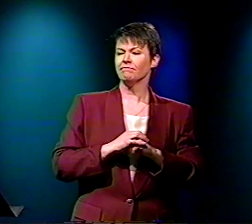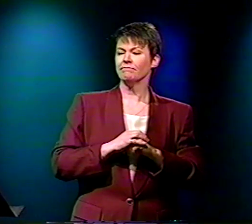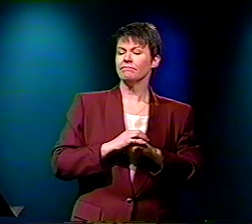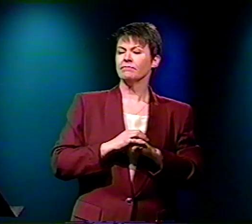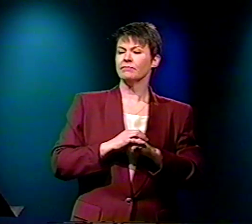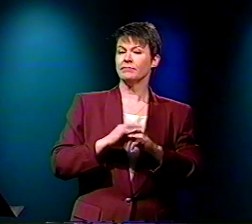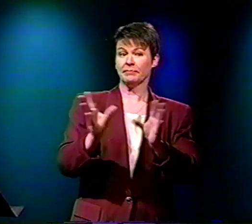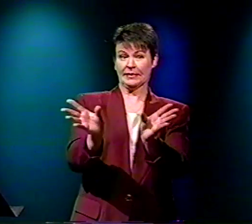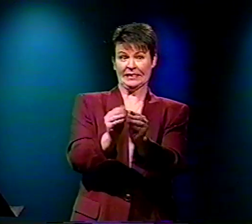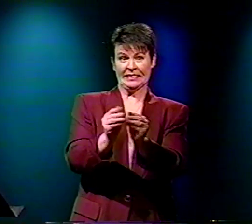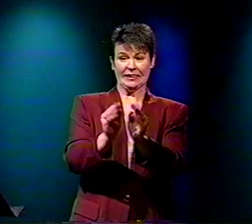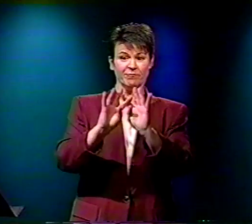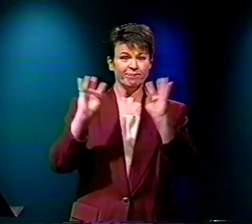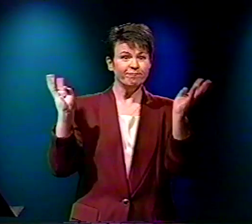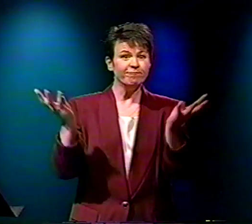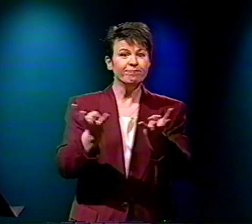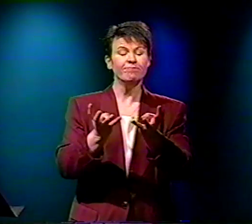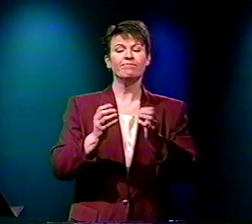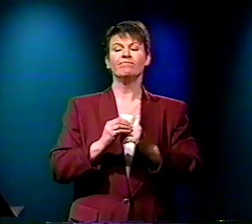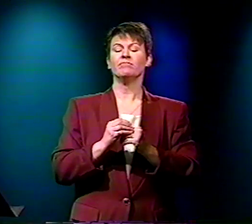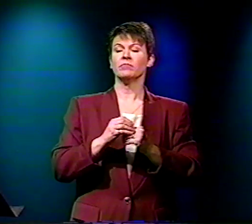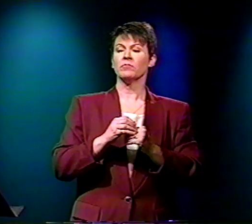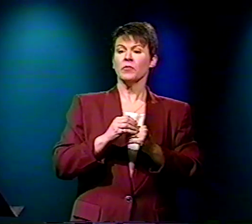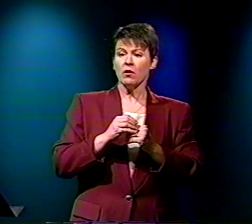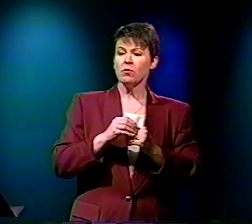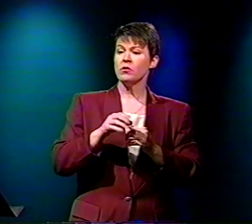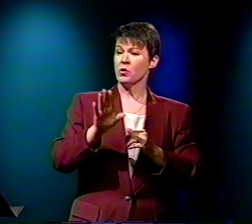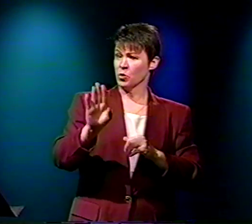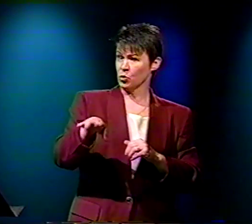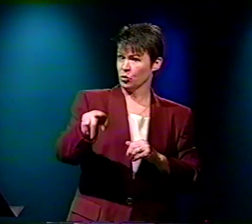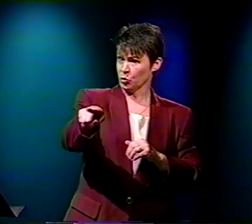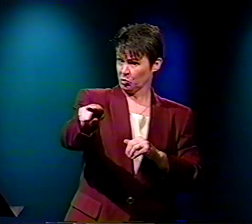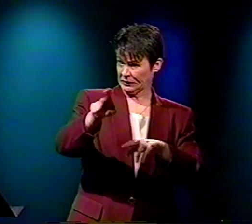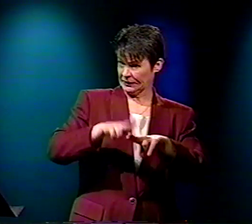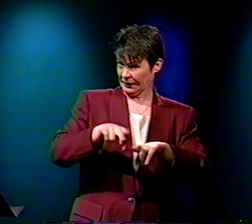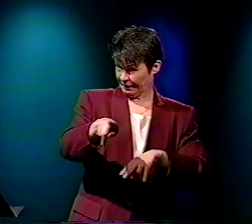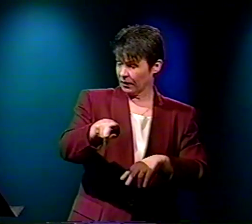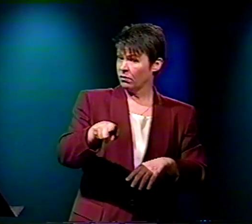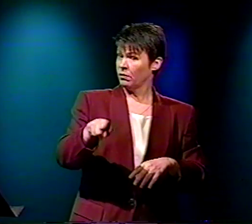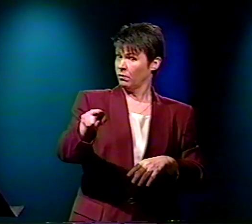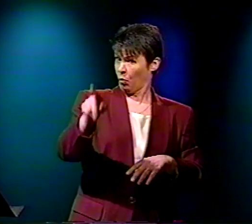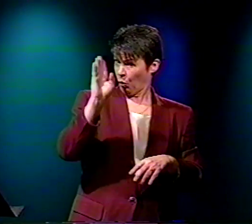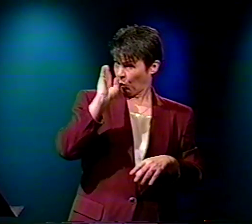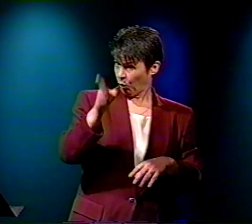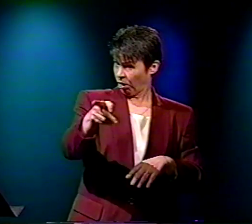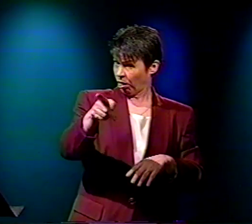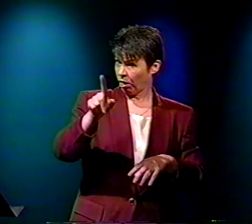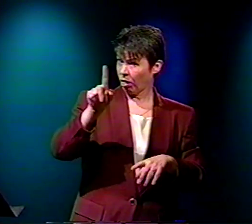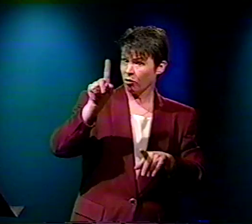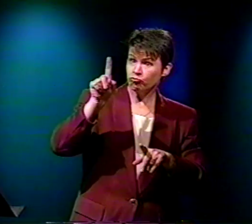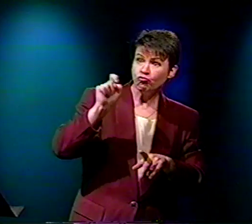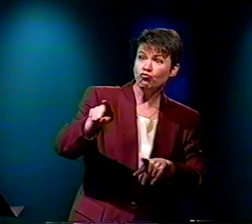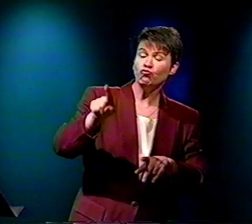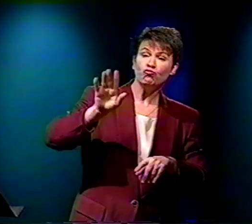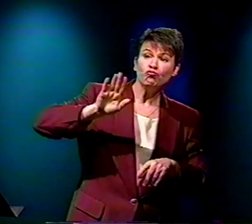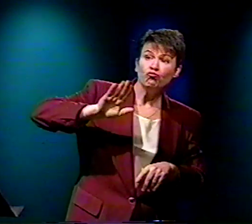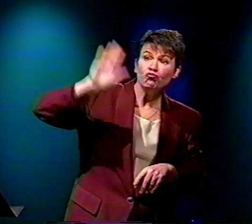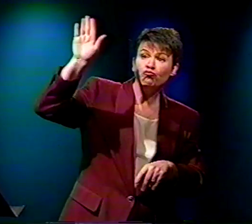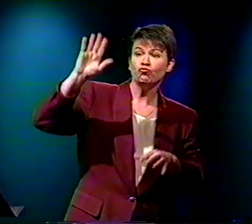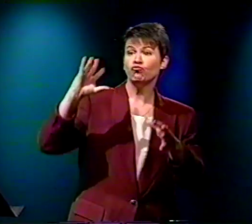Questions like, perhaps during a meeting, there's a group of people, and so if an interpreter says, okay, you're going to sit